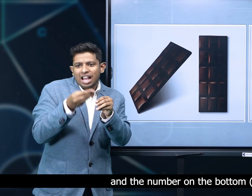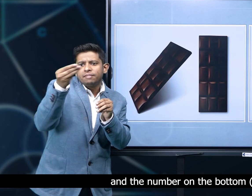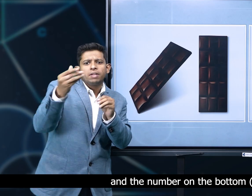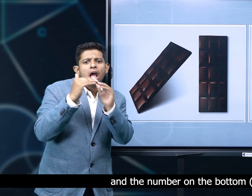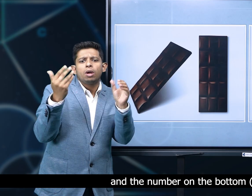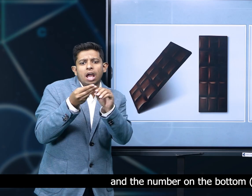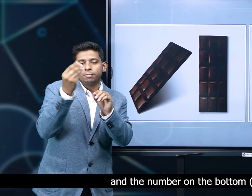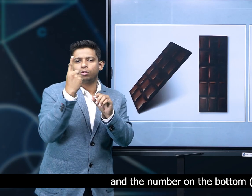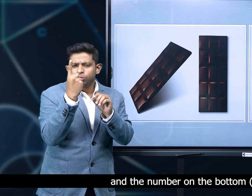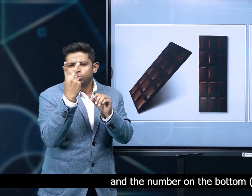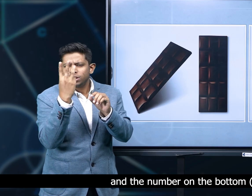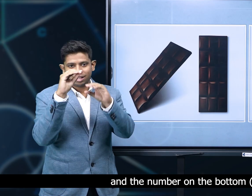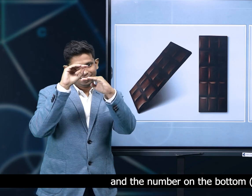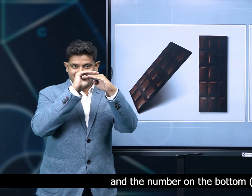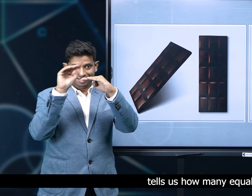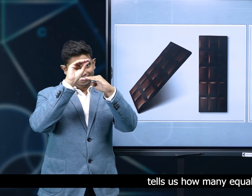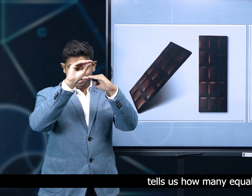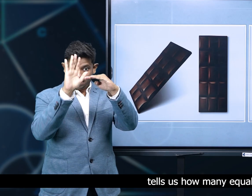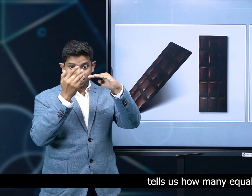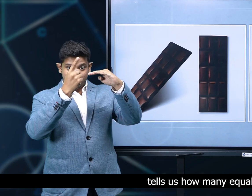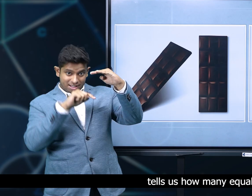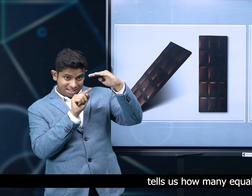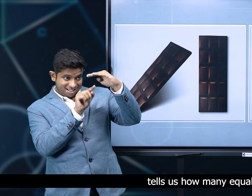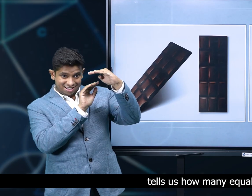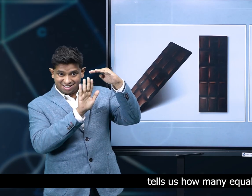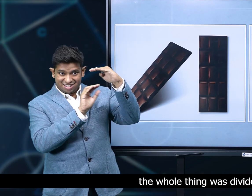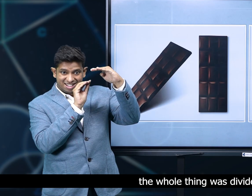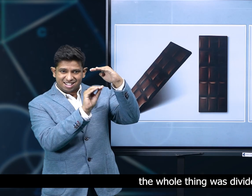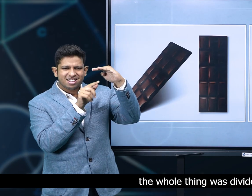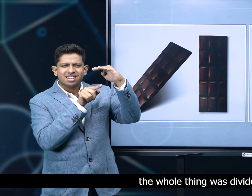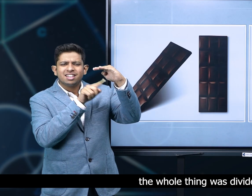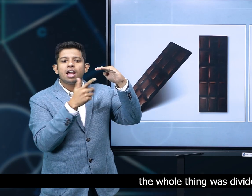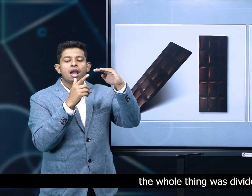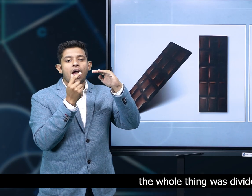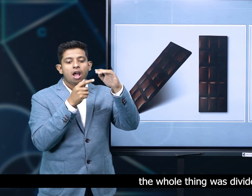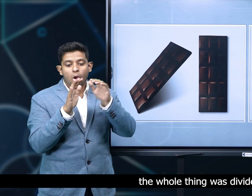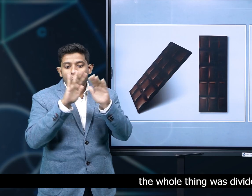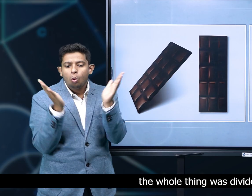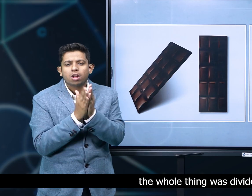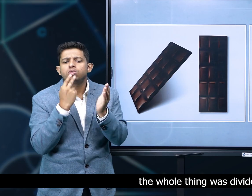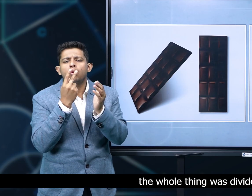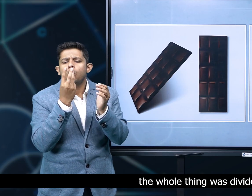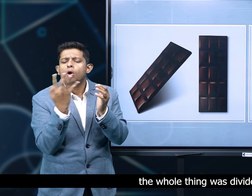bottom, denominator, tells us how many equal parts the whole thing was divided into.